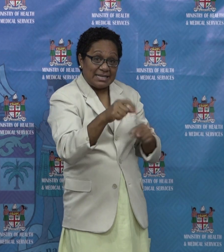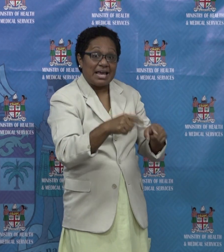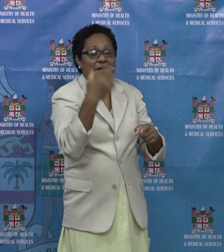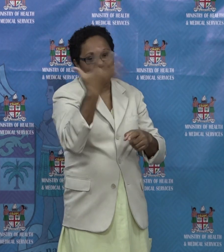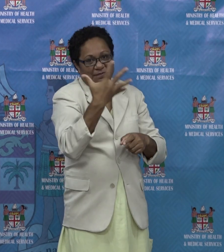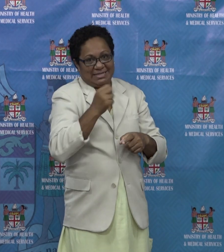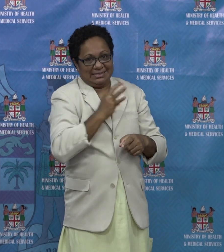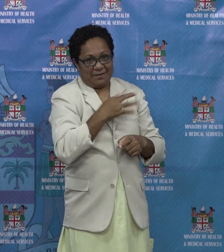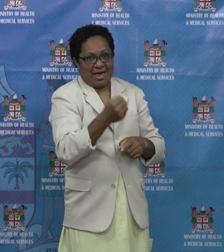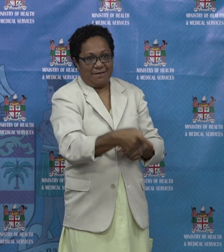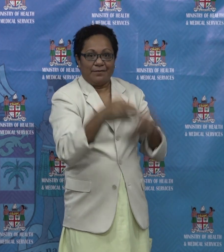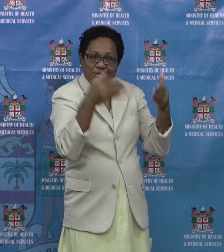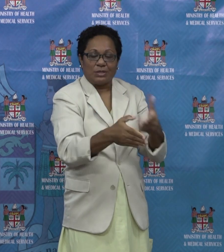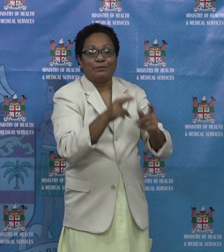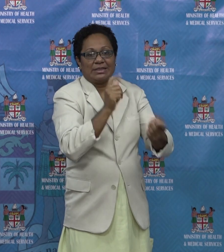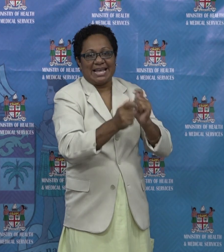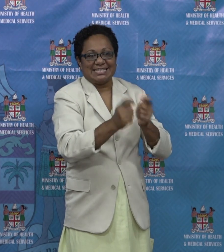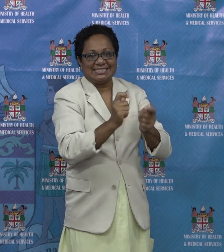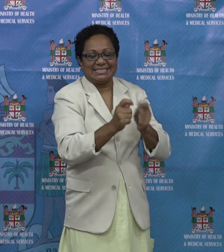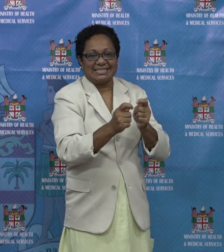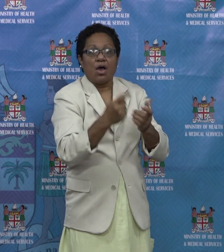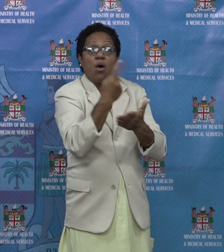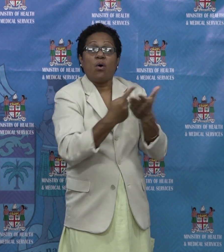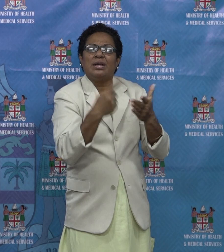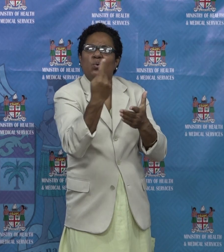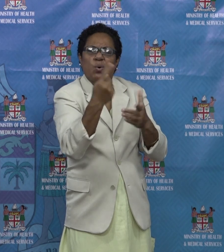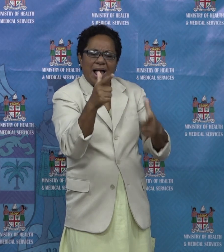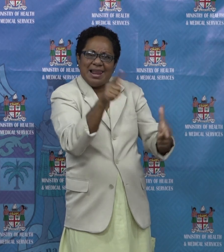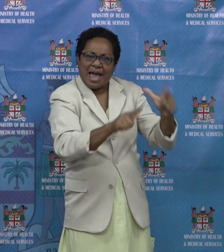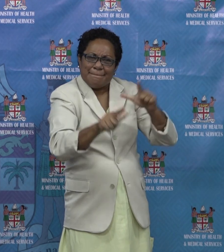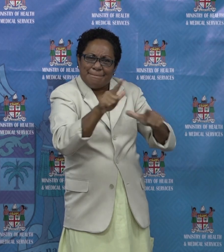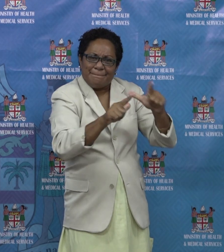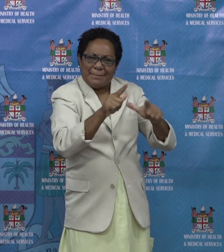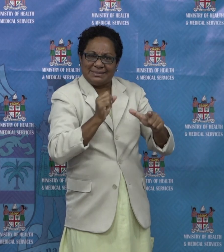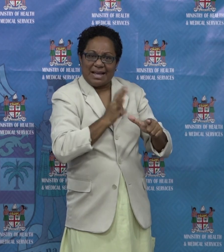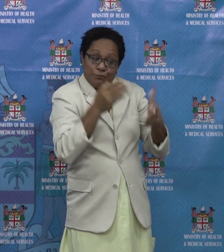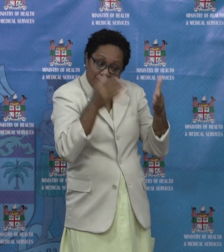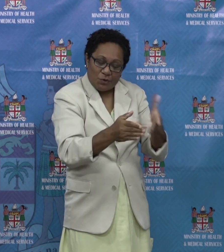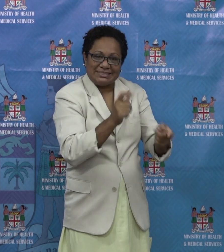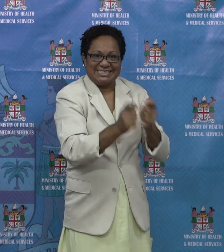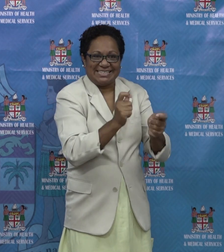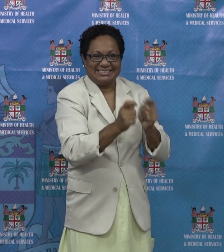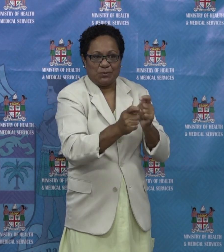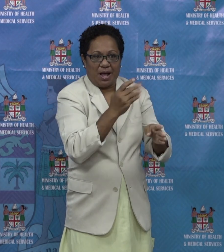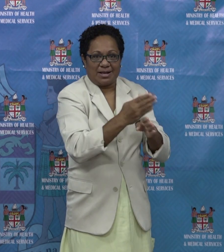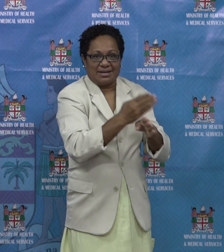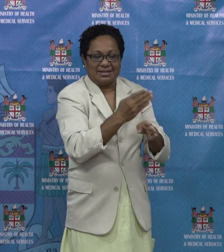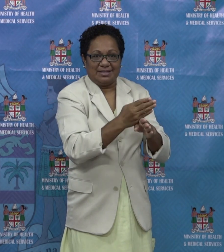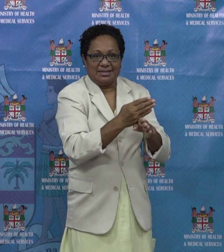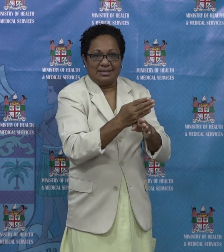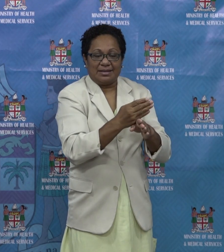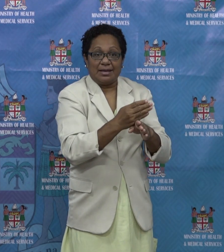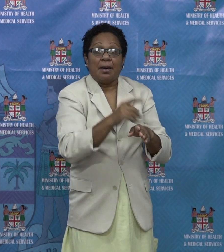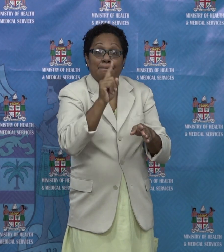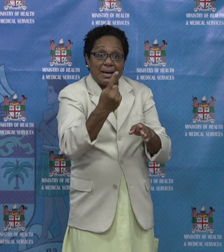in total. 15, these are just lab staff who are dedicated to lab testing. Other than that, it's not just